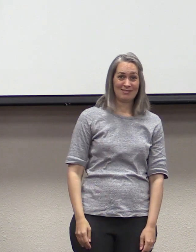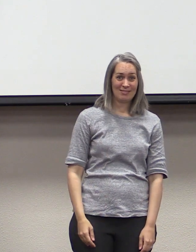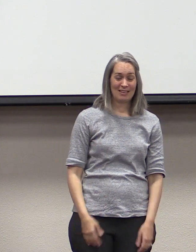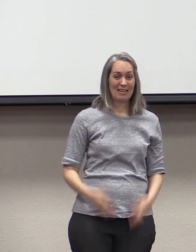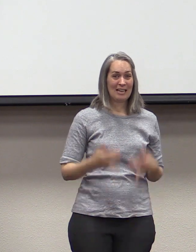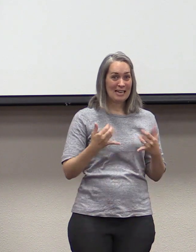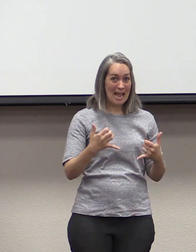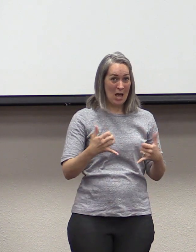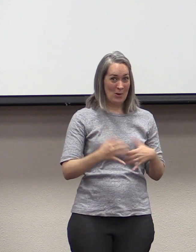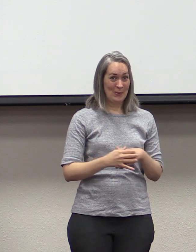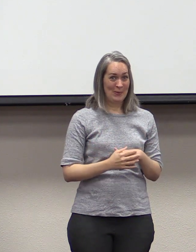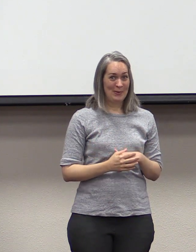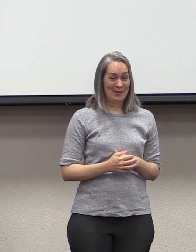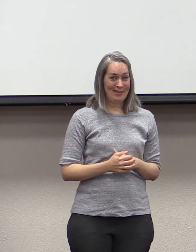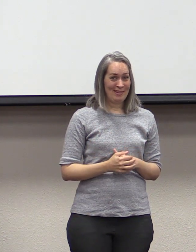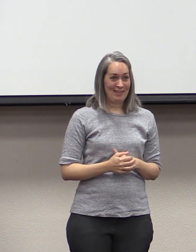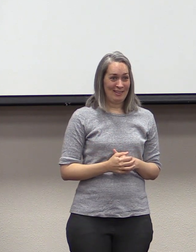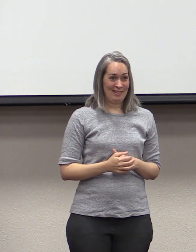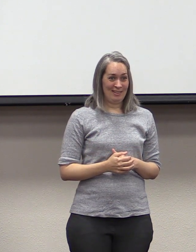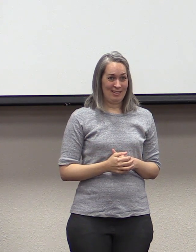Now,